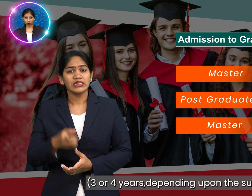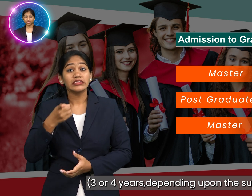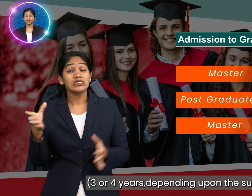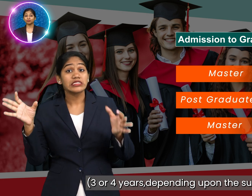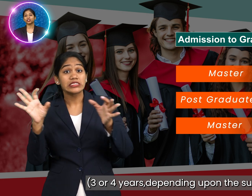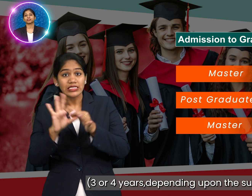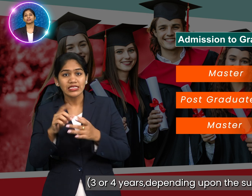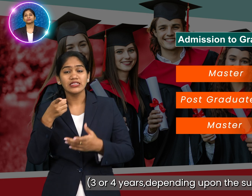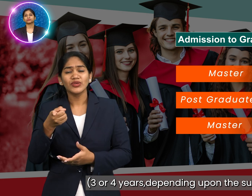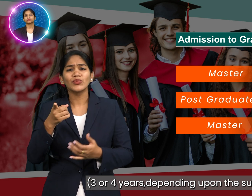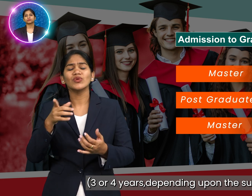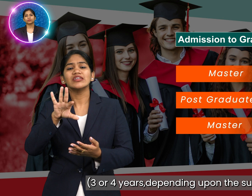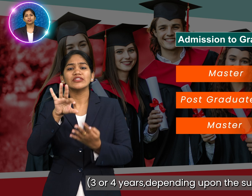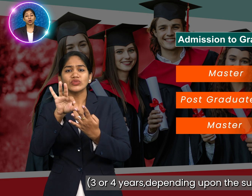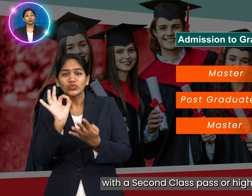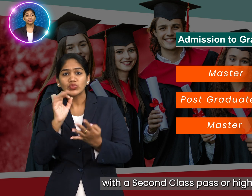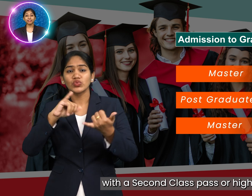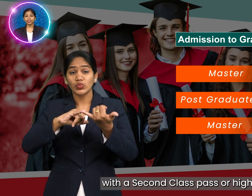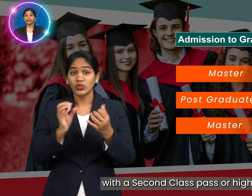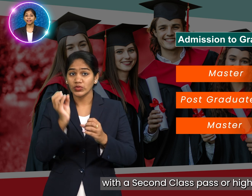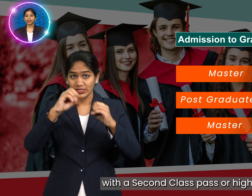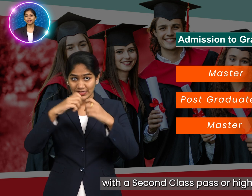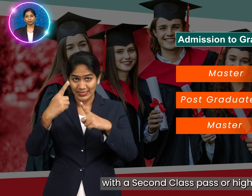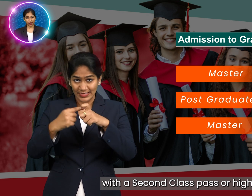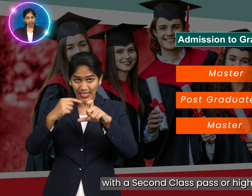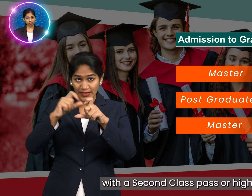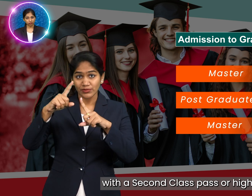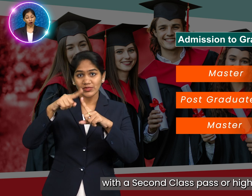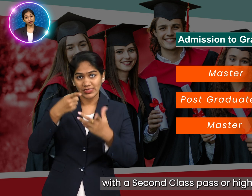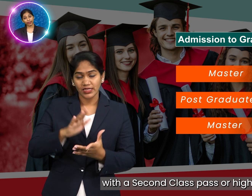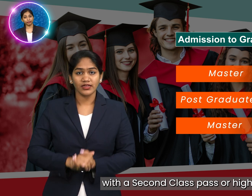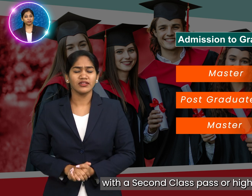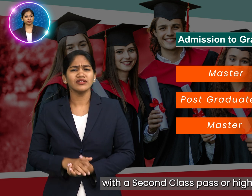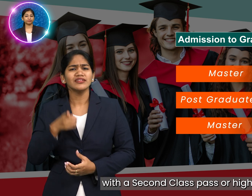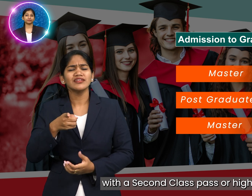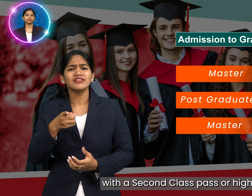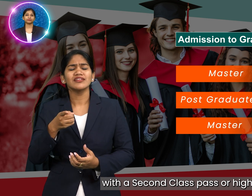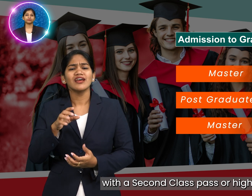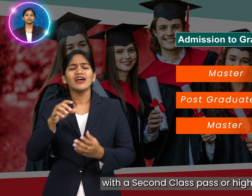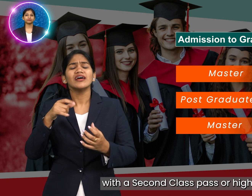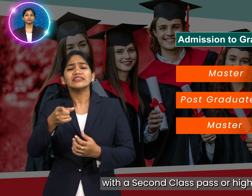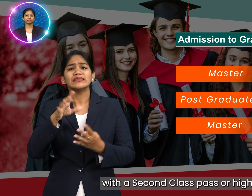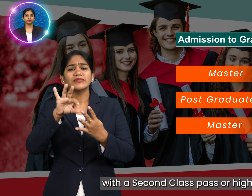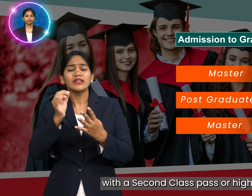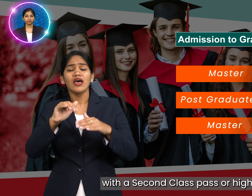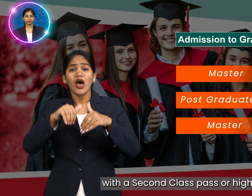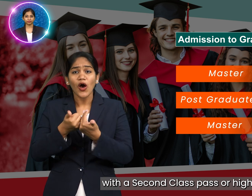depending upon the subject, with a second class pass or higher.